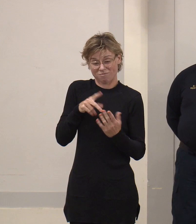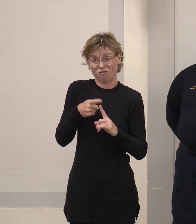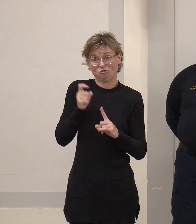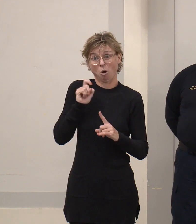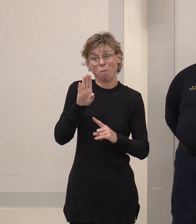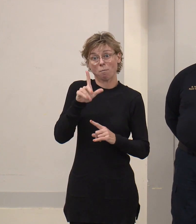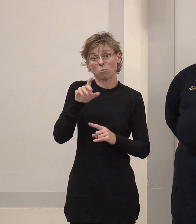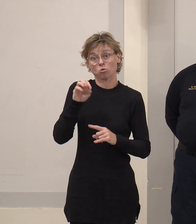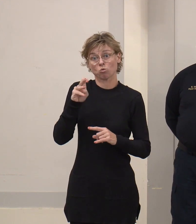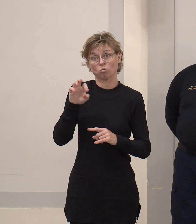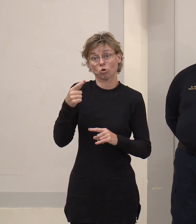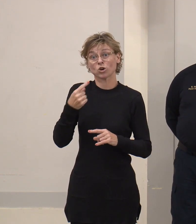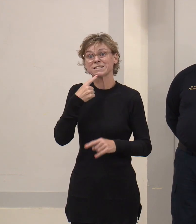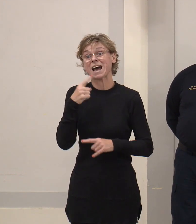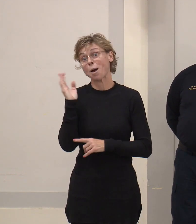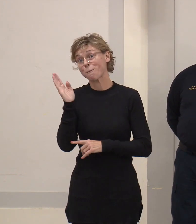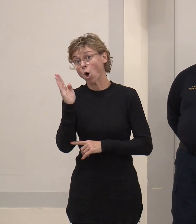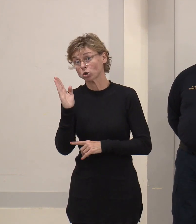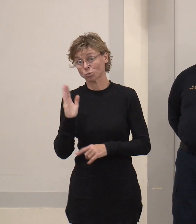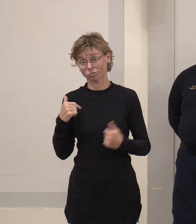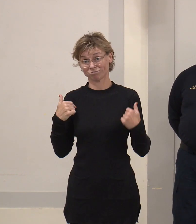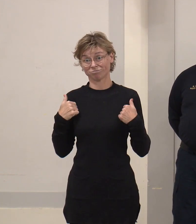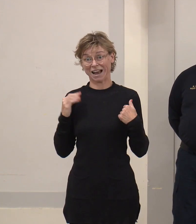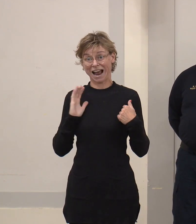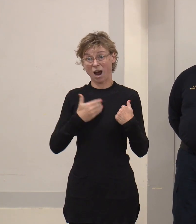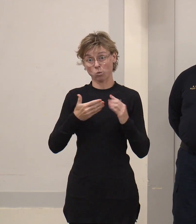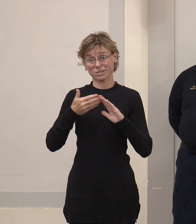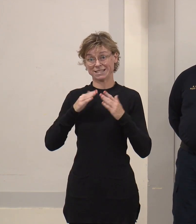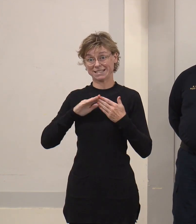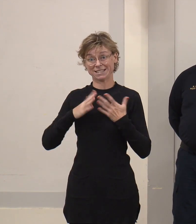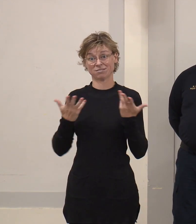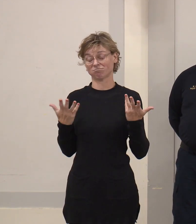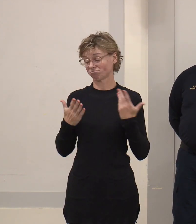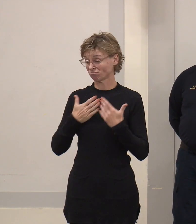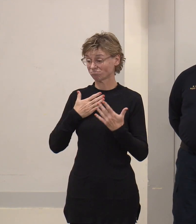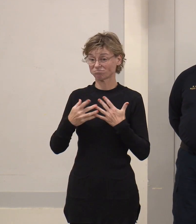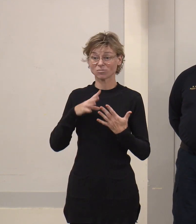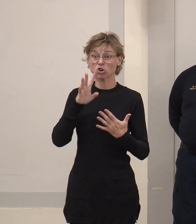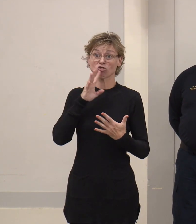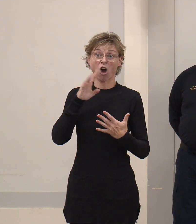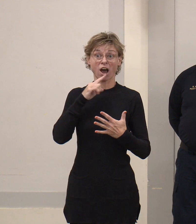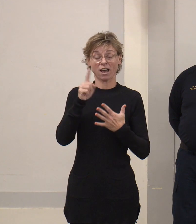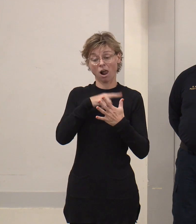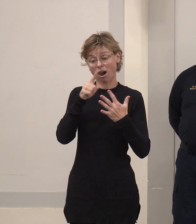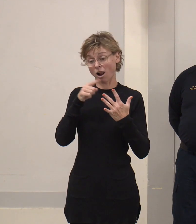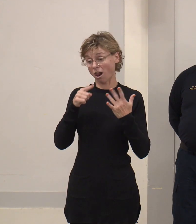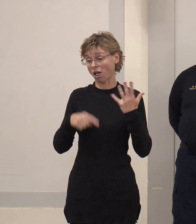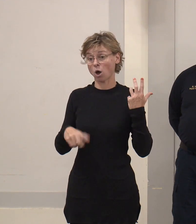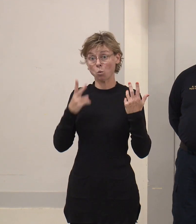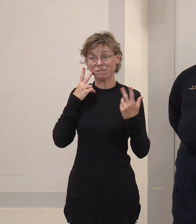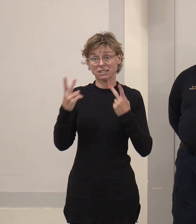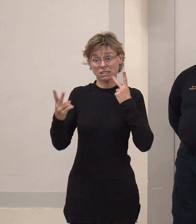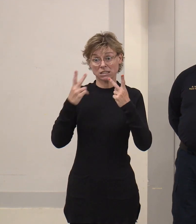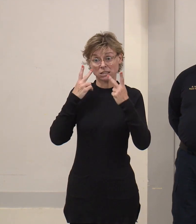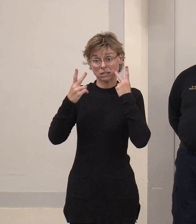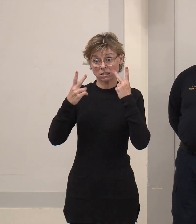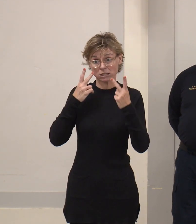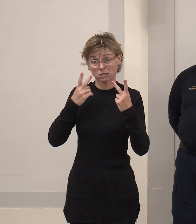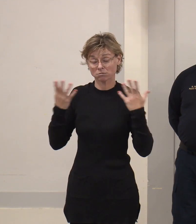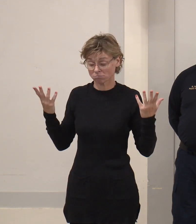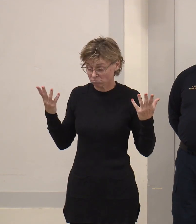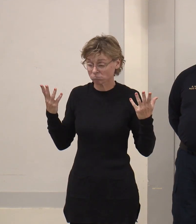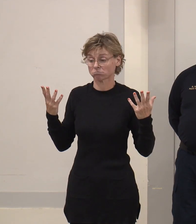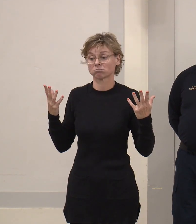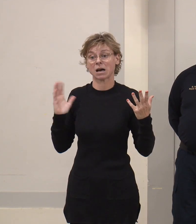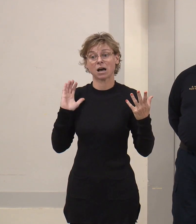that Baltimore, right, our city, despite all the talking points and all the other things that we've seen, is that out